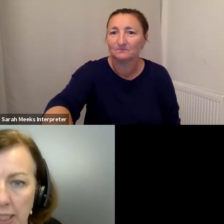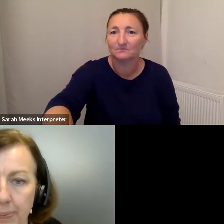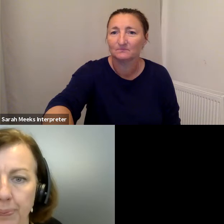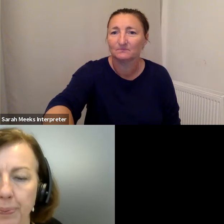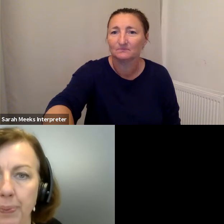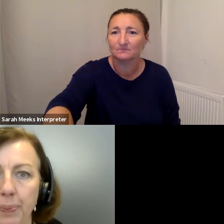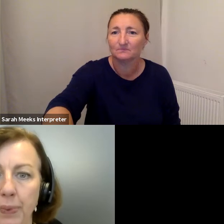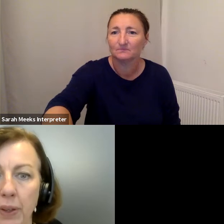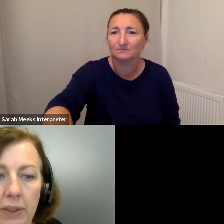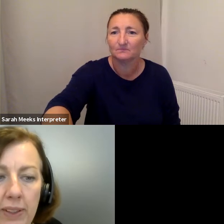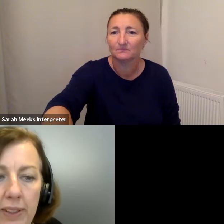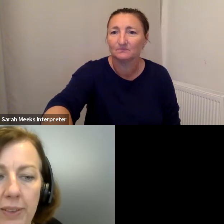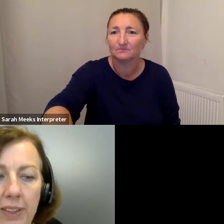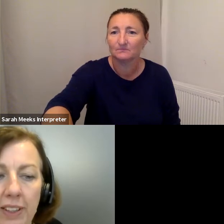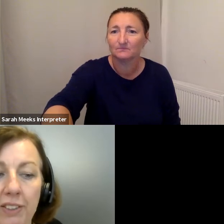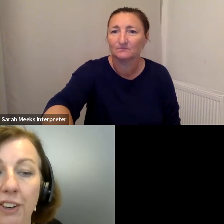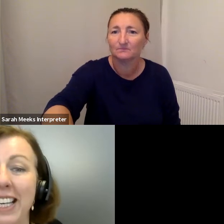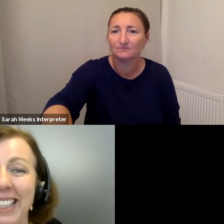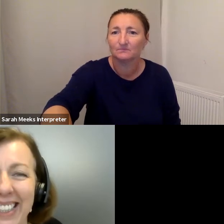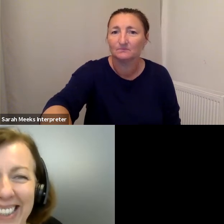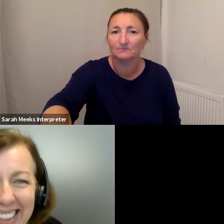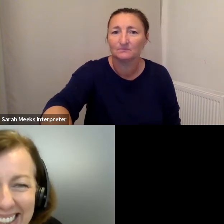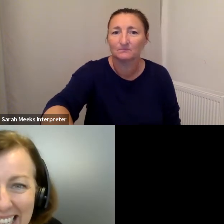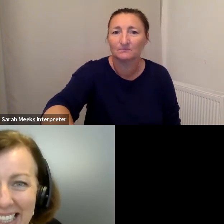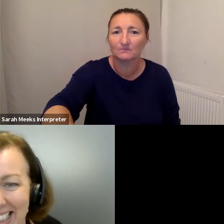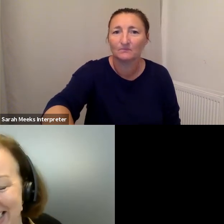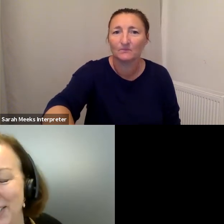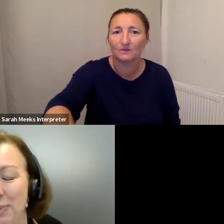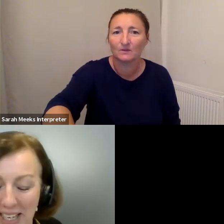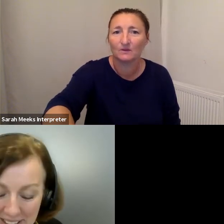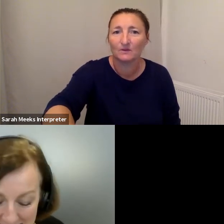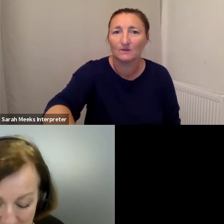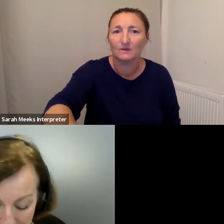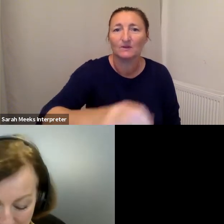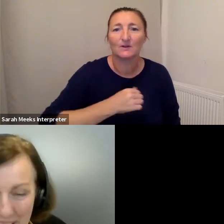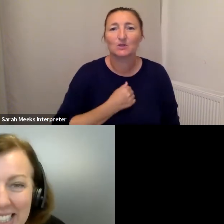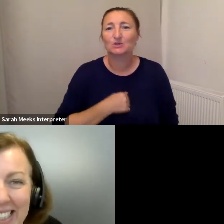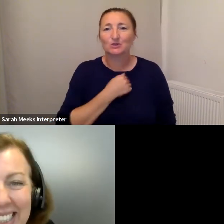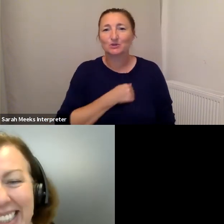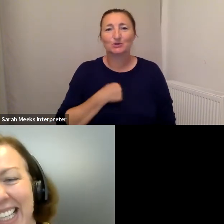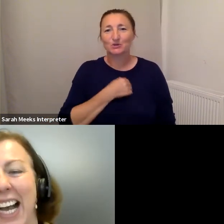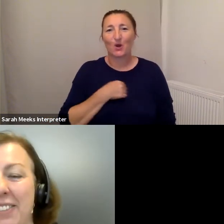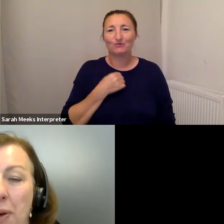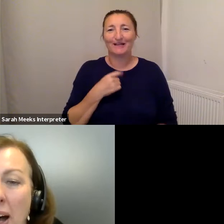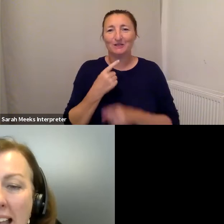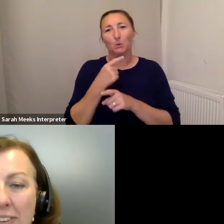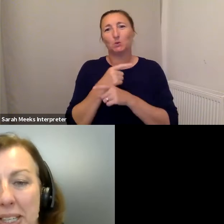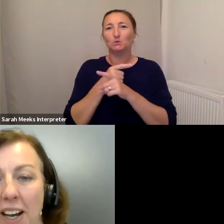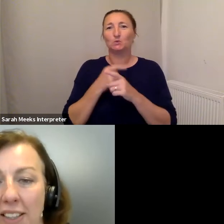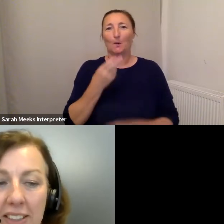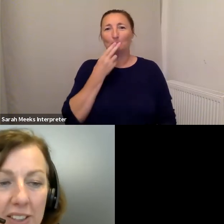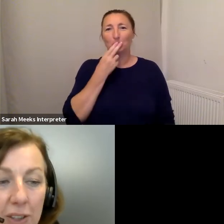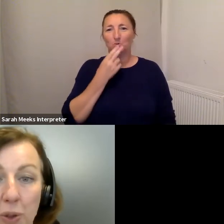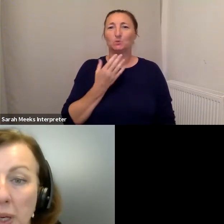Please, can you unmute yourself, Maria? Sorry, schoolboy error there. Sorry, everyone. So I have